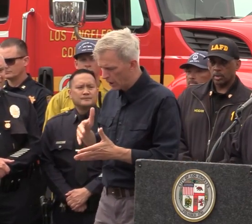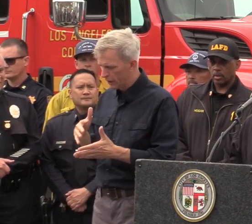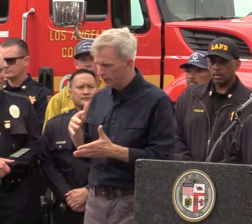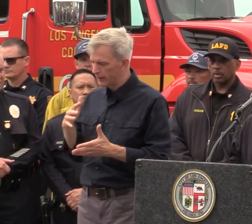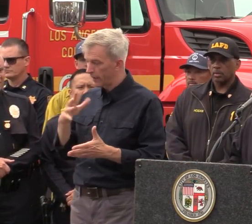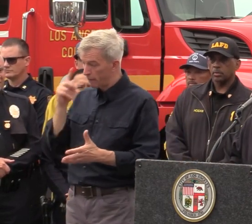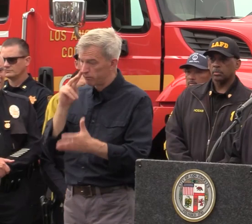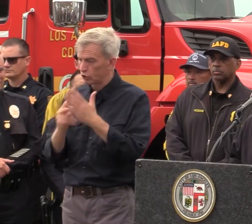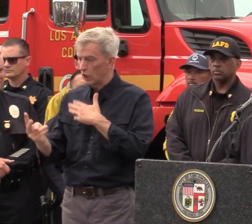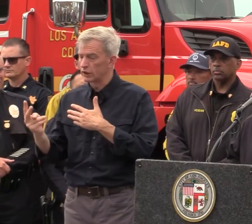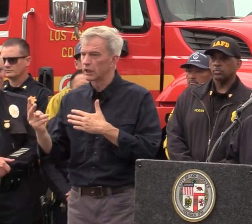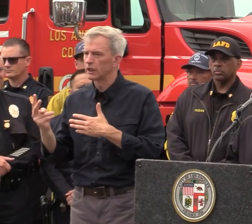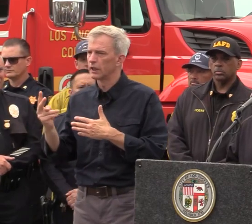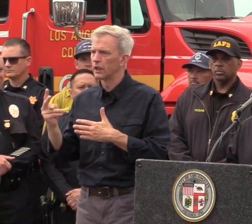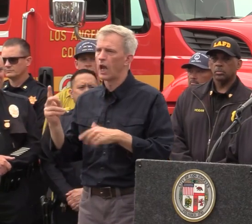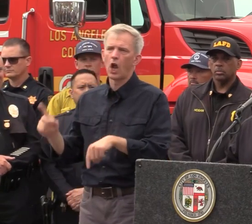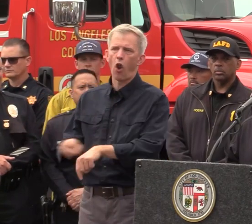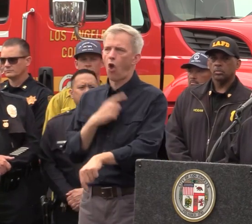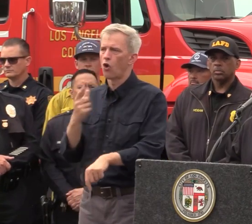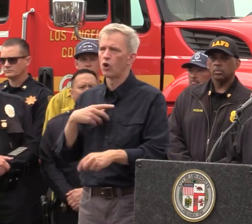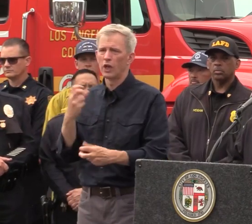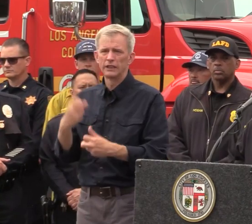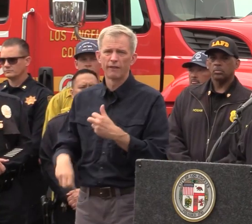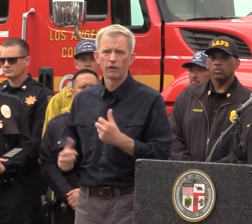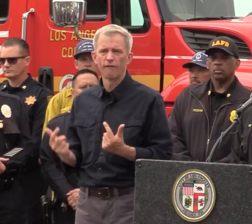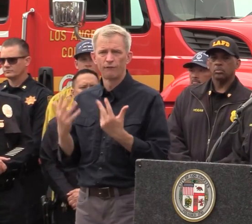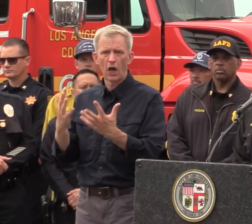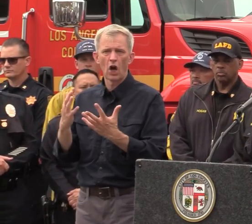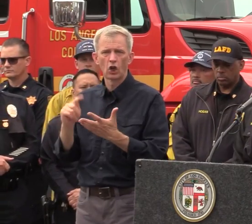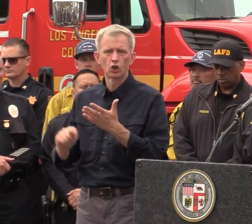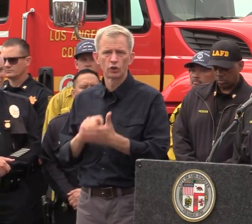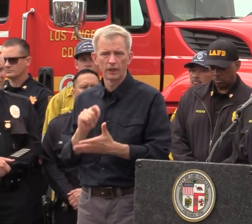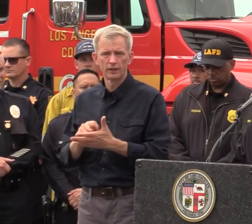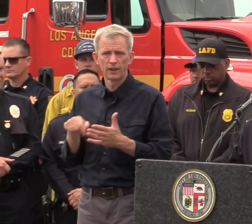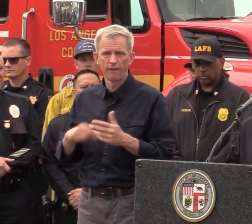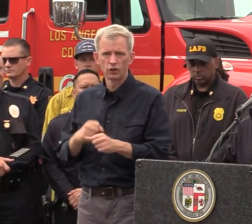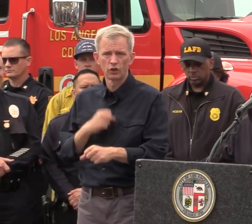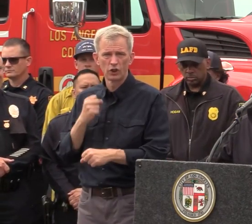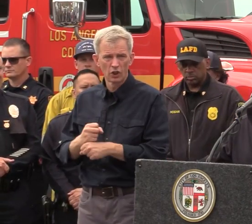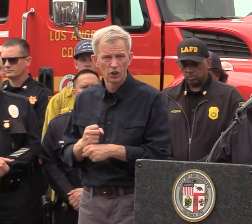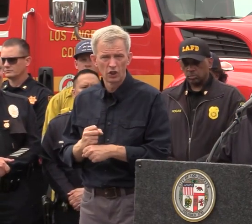difficult fire season. We have installed over the past year throughout the Santa Monica Mountains